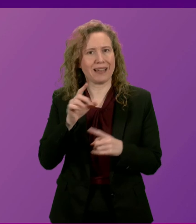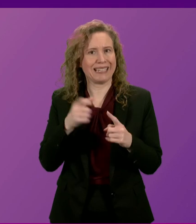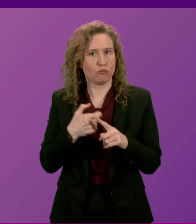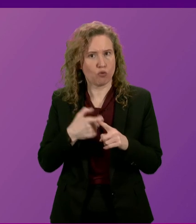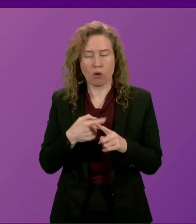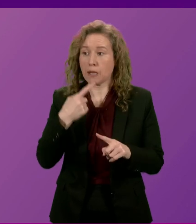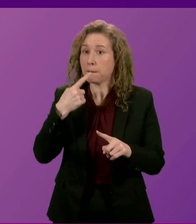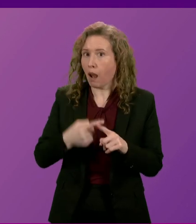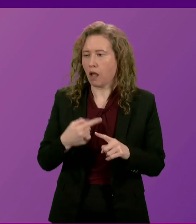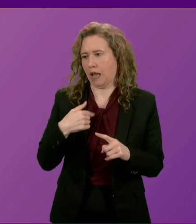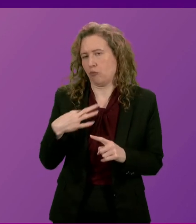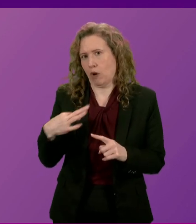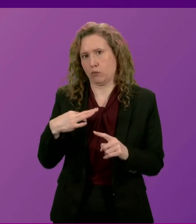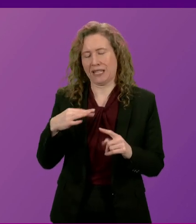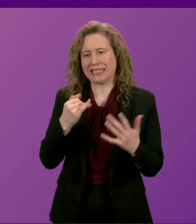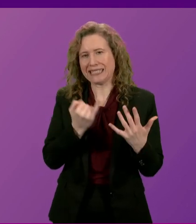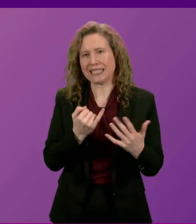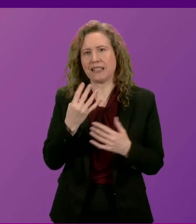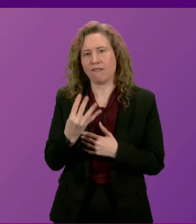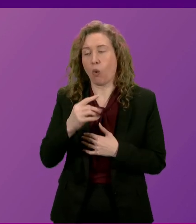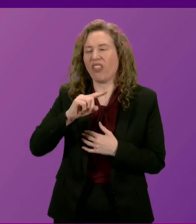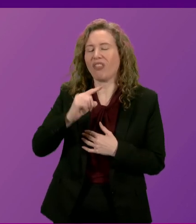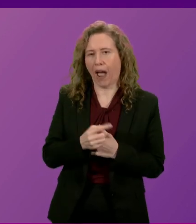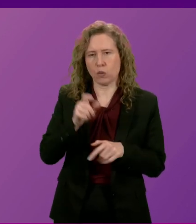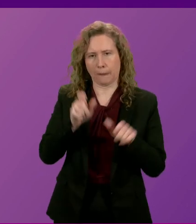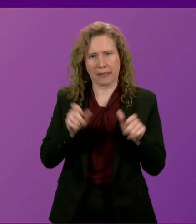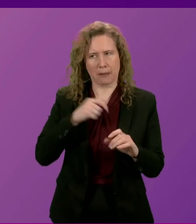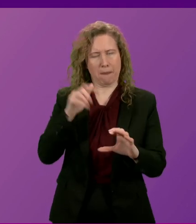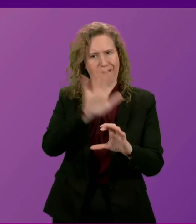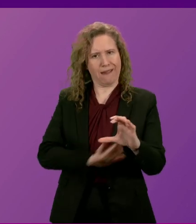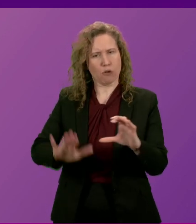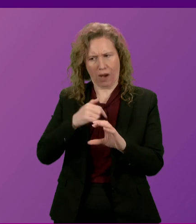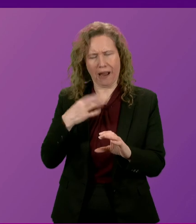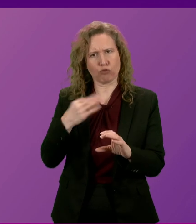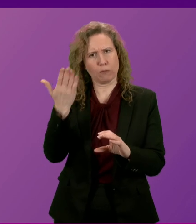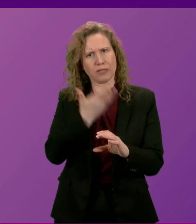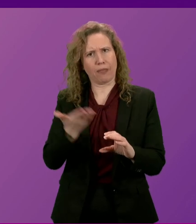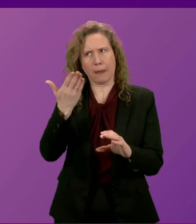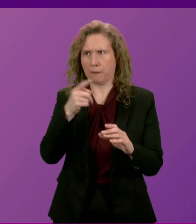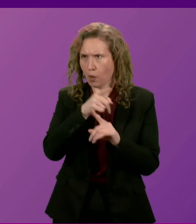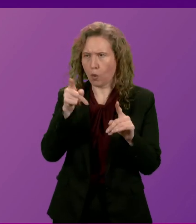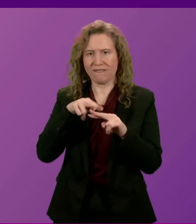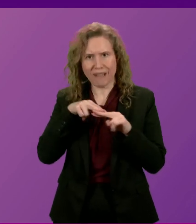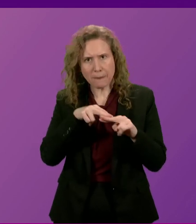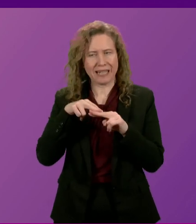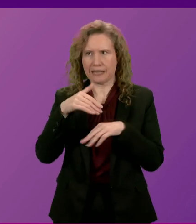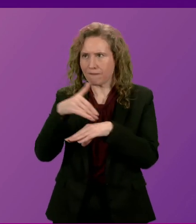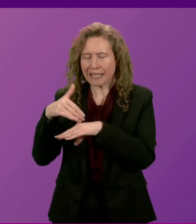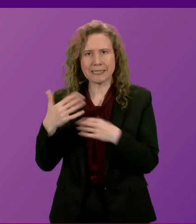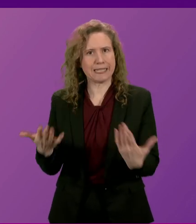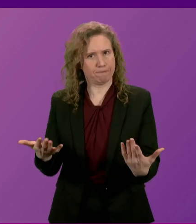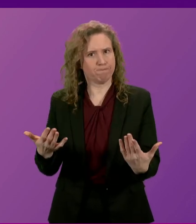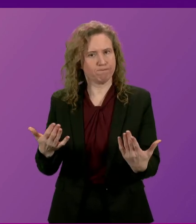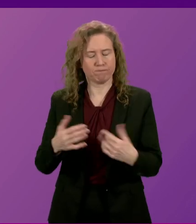as the representative of 64,000 people in my constituency whose families stand to be affected by